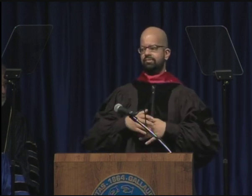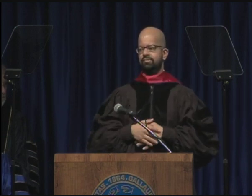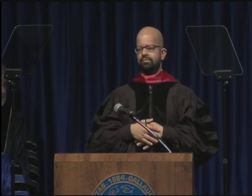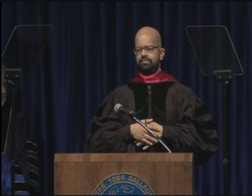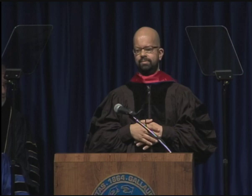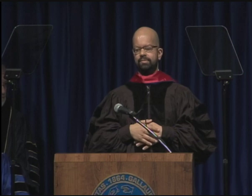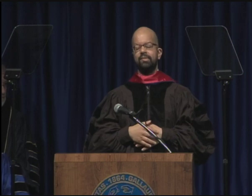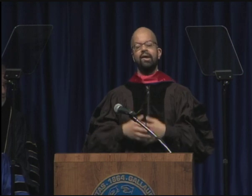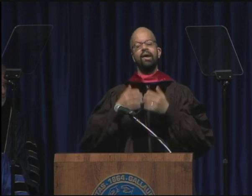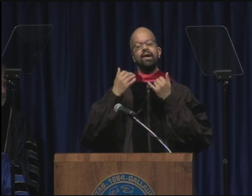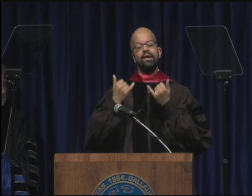hoods.